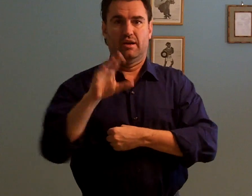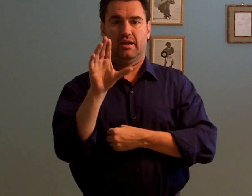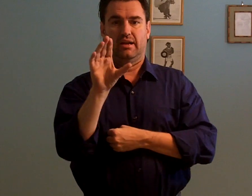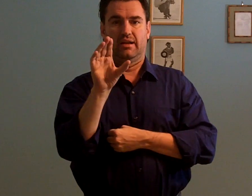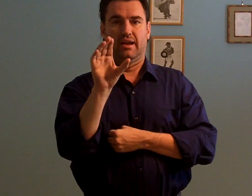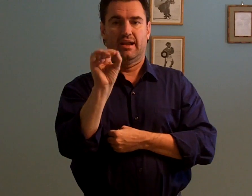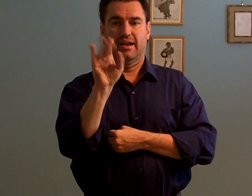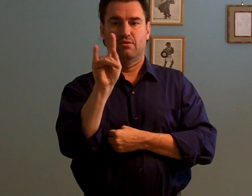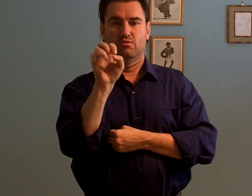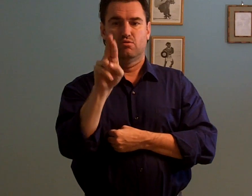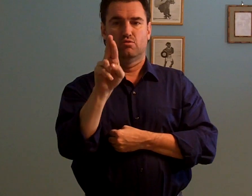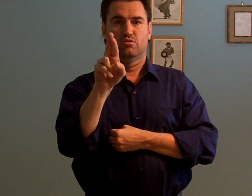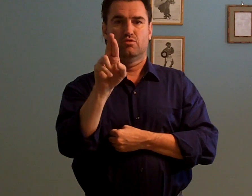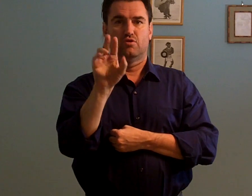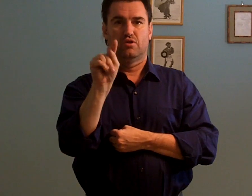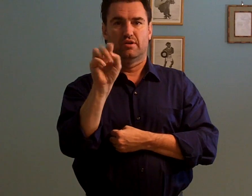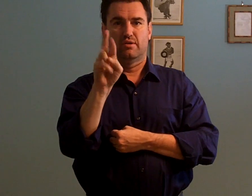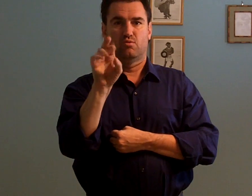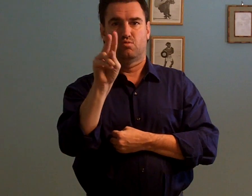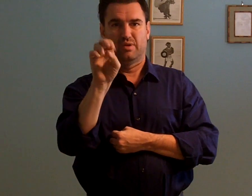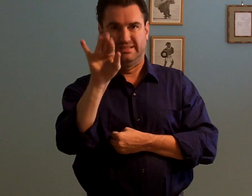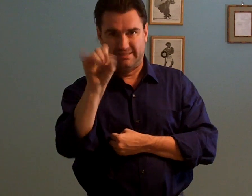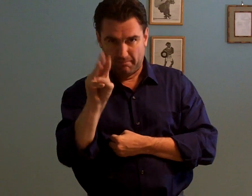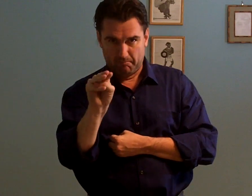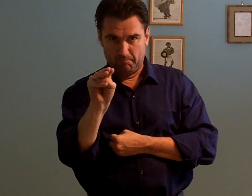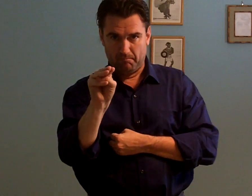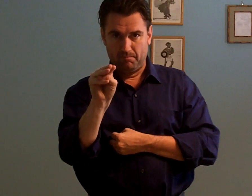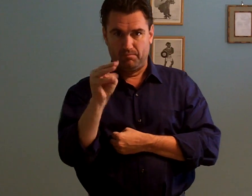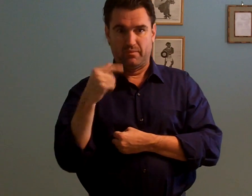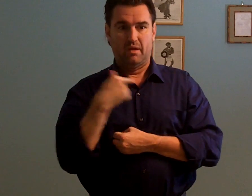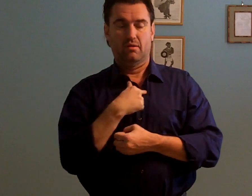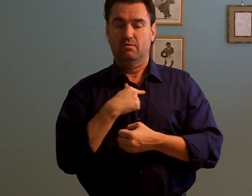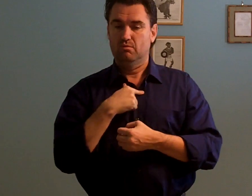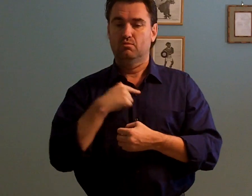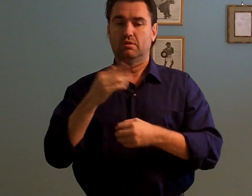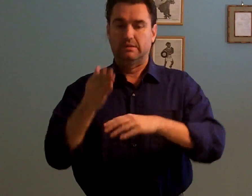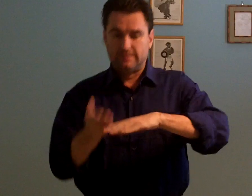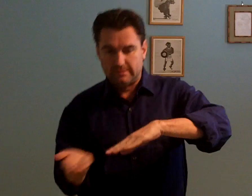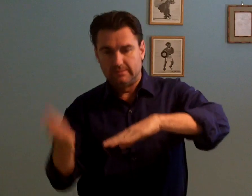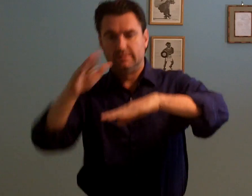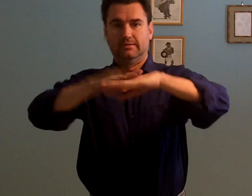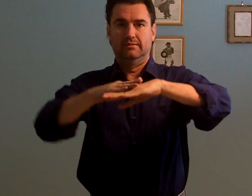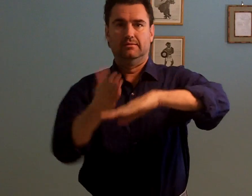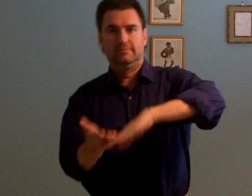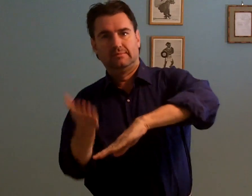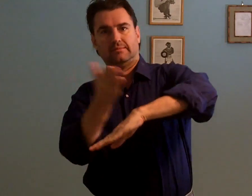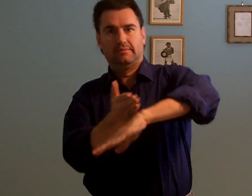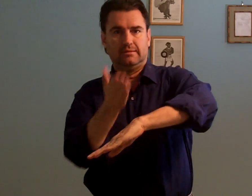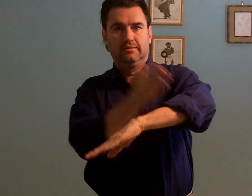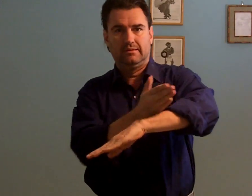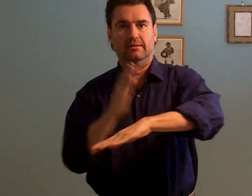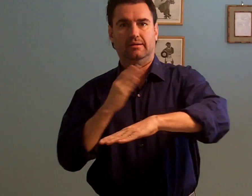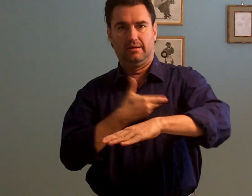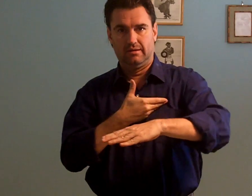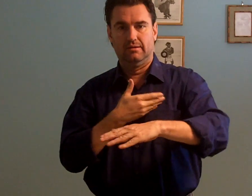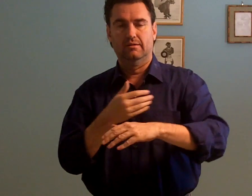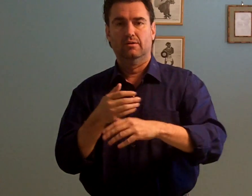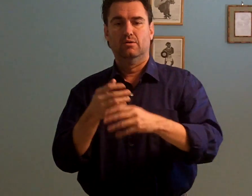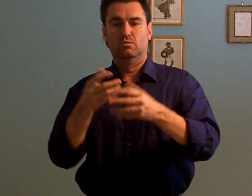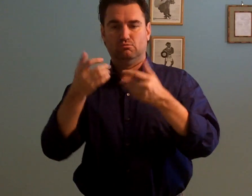effort. We've disrupted terrorist attacks and strengthened our homeland defense. In Afghanistan, we removed the Taliban government,